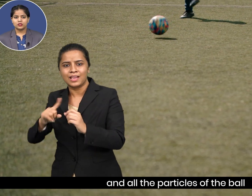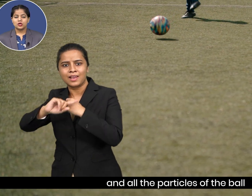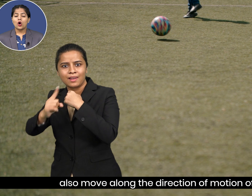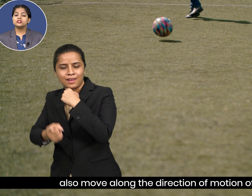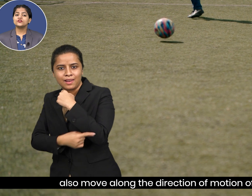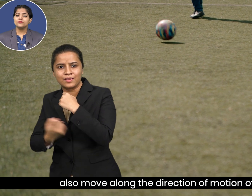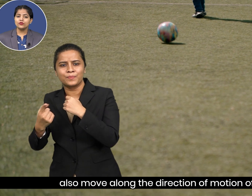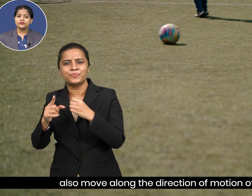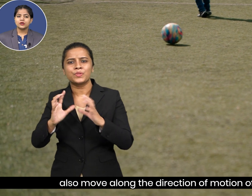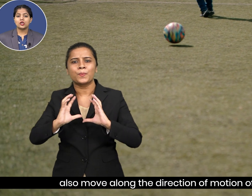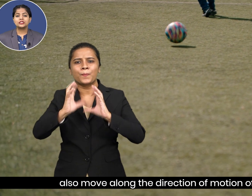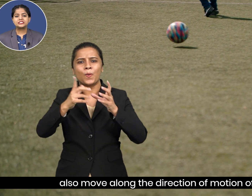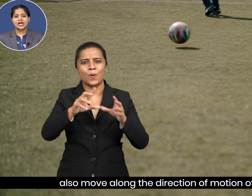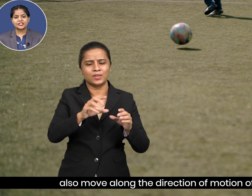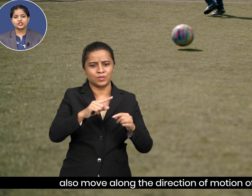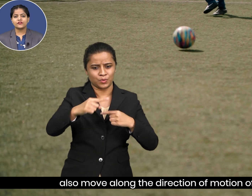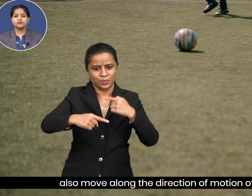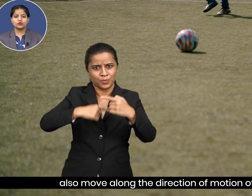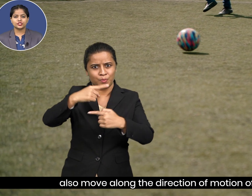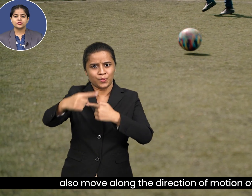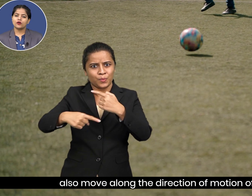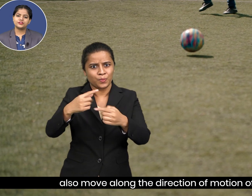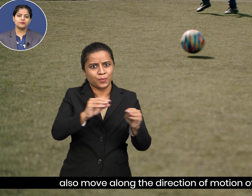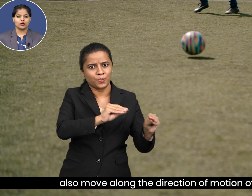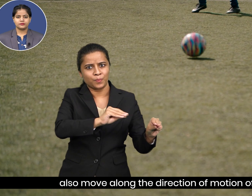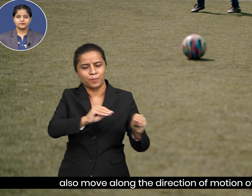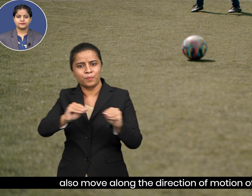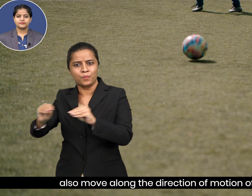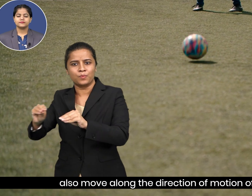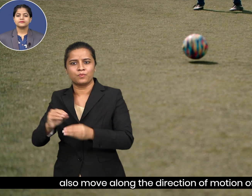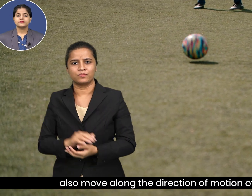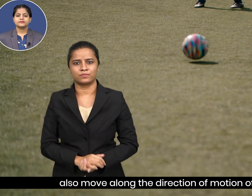ball also move along the direction of motion of the ball.